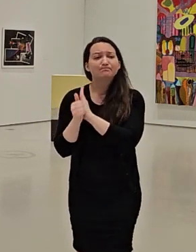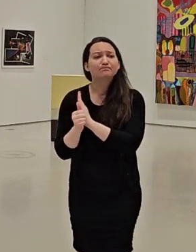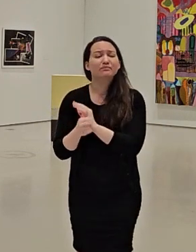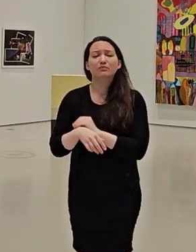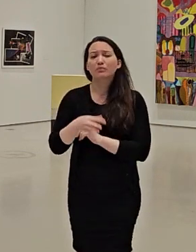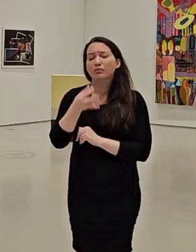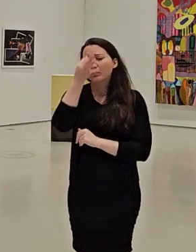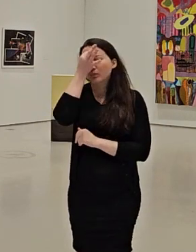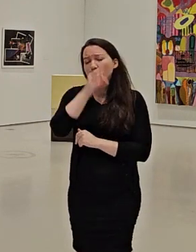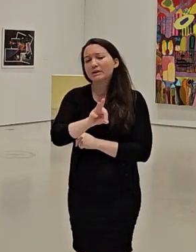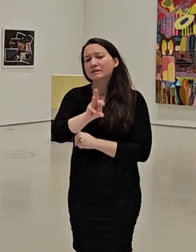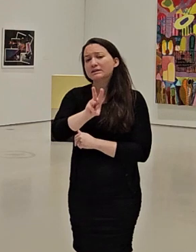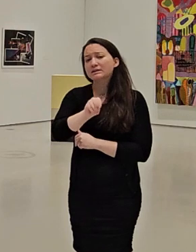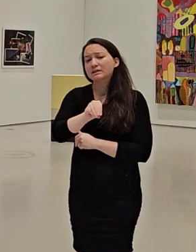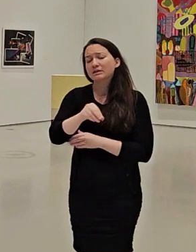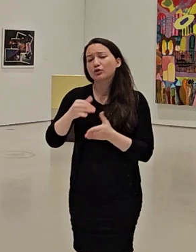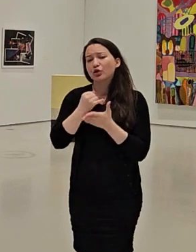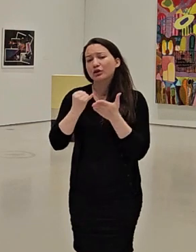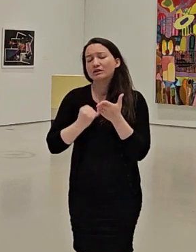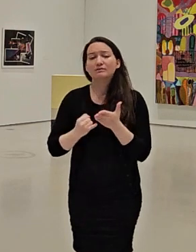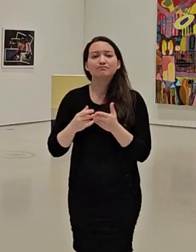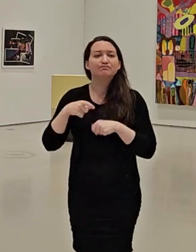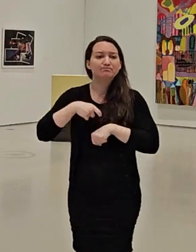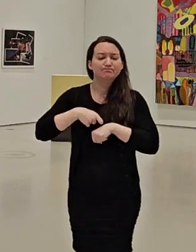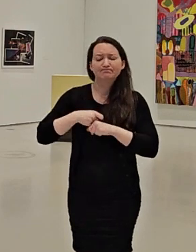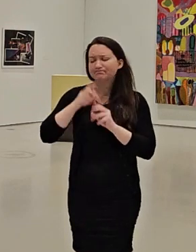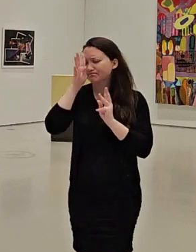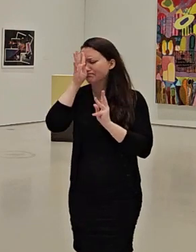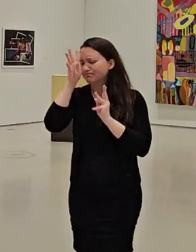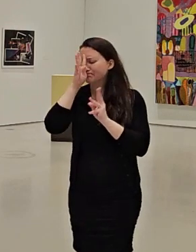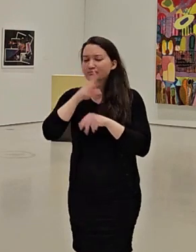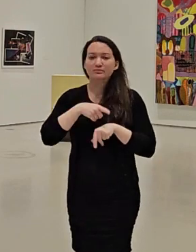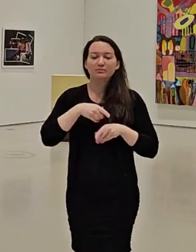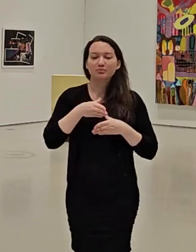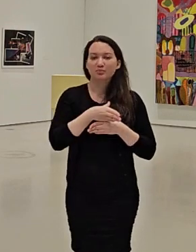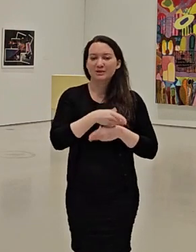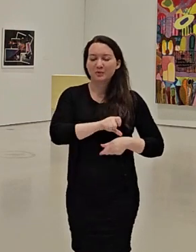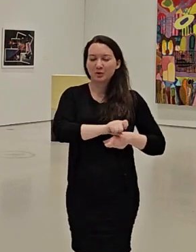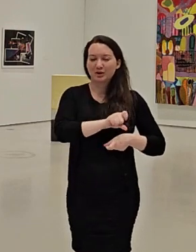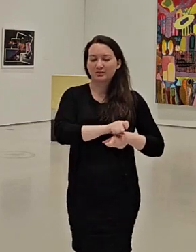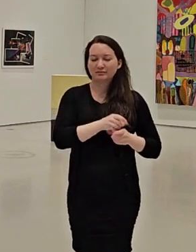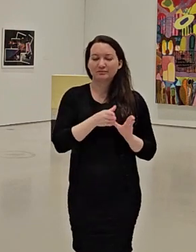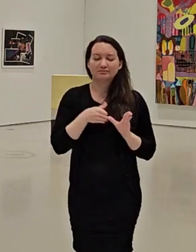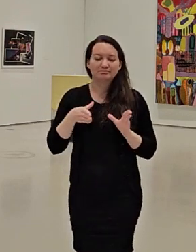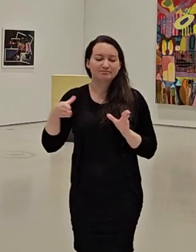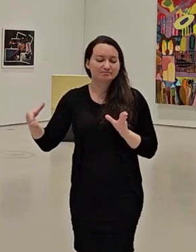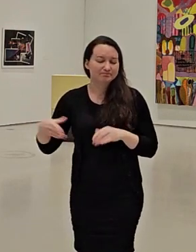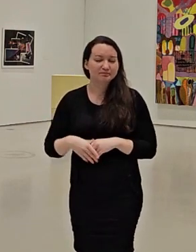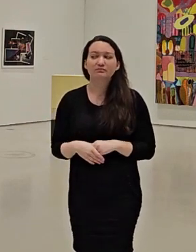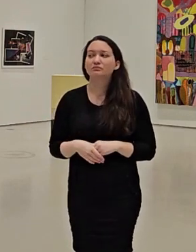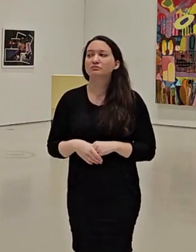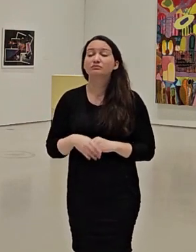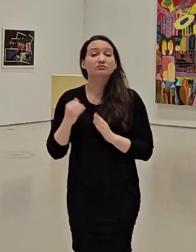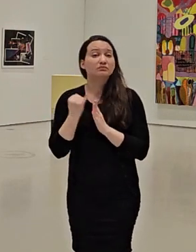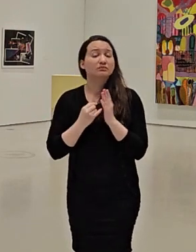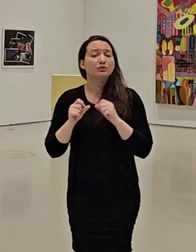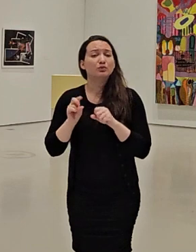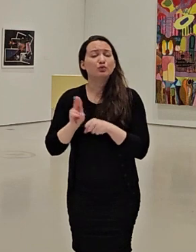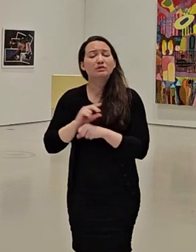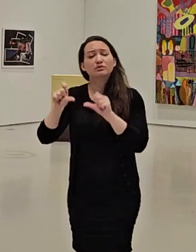nearly 60 artists who found the time to create in between such shifts at work. Artists use sculpture,